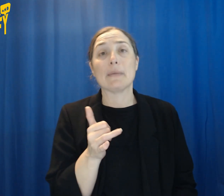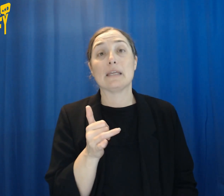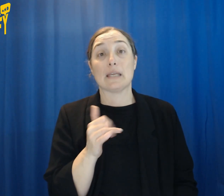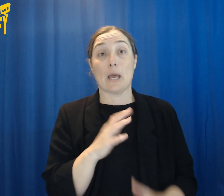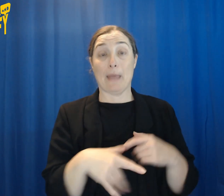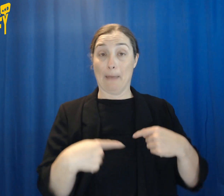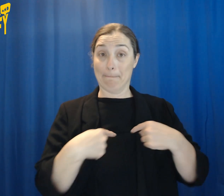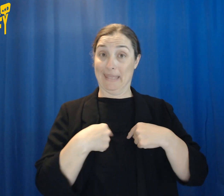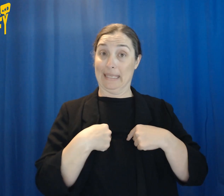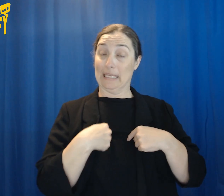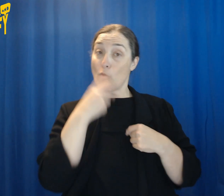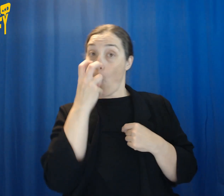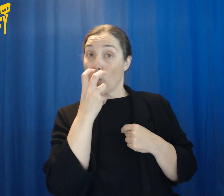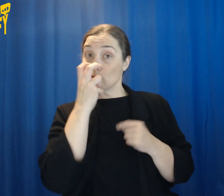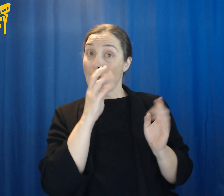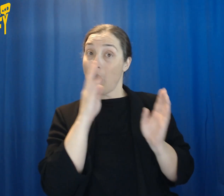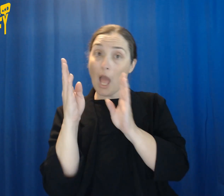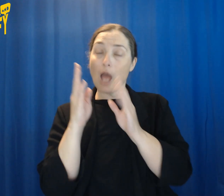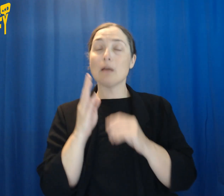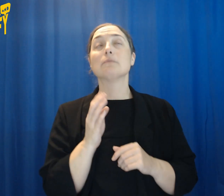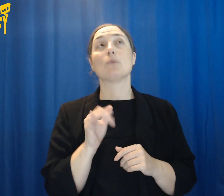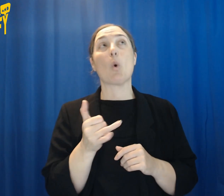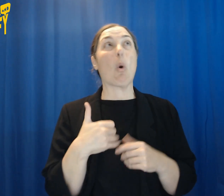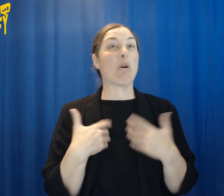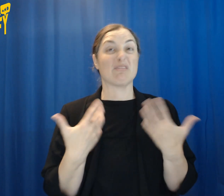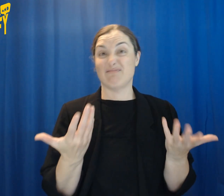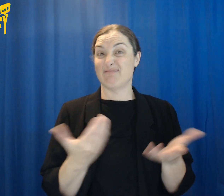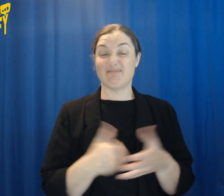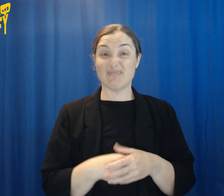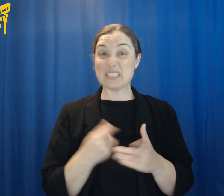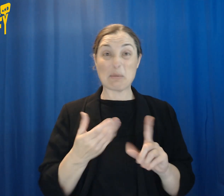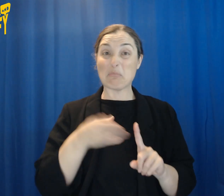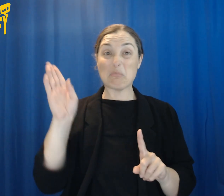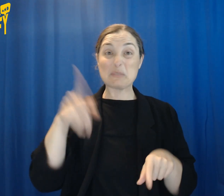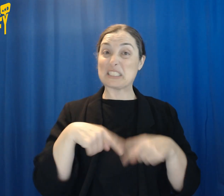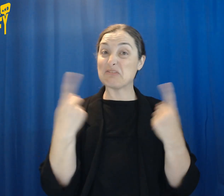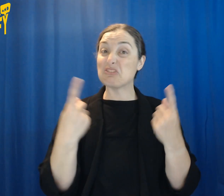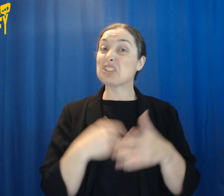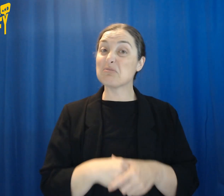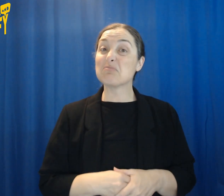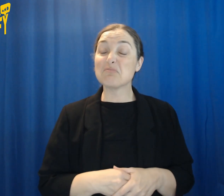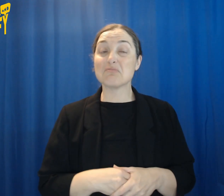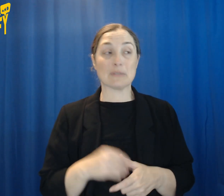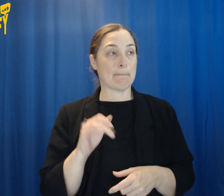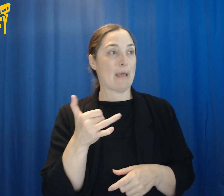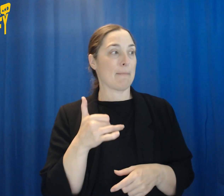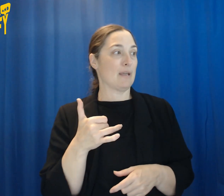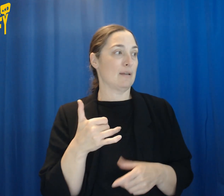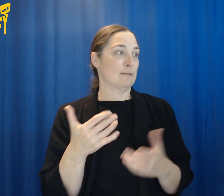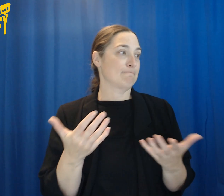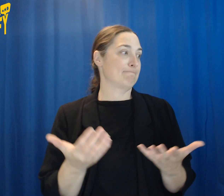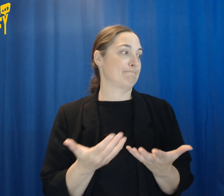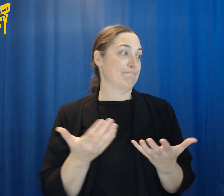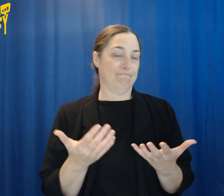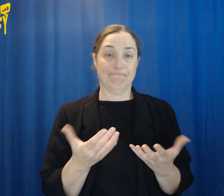bit older, or, I don't know, maybe something completely different. Maybe I make one that takes place on the